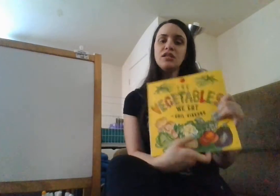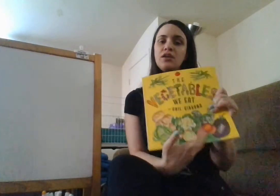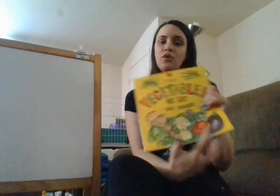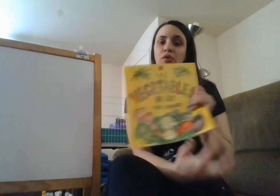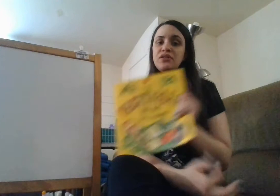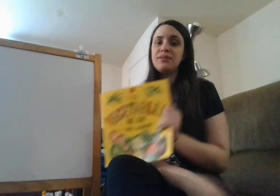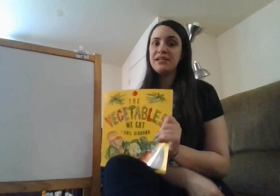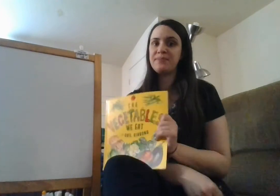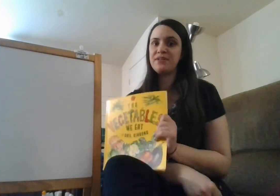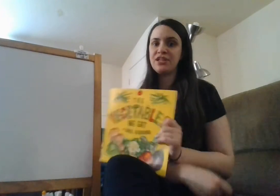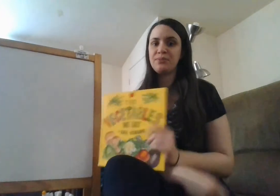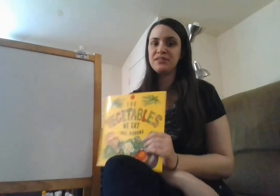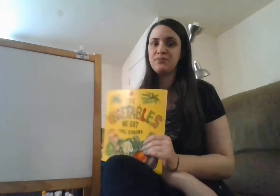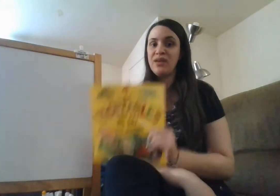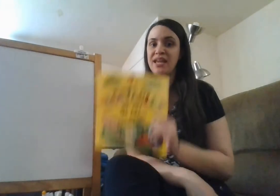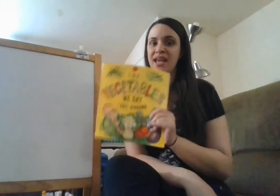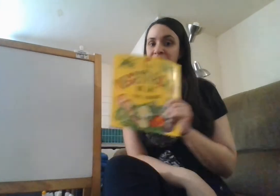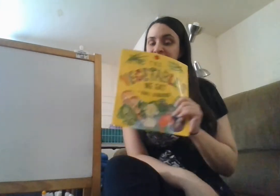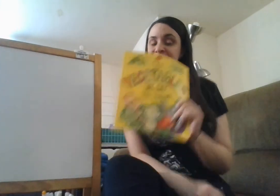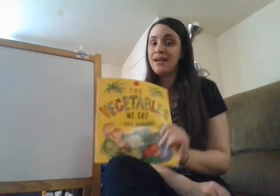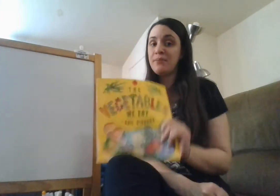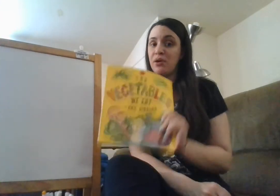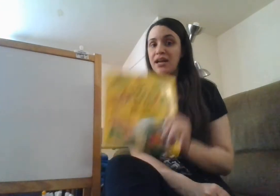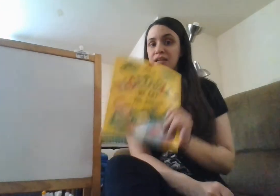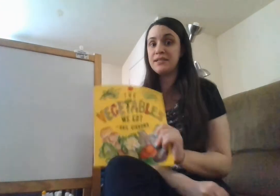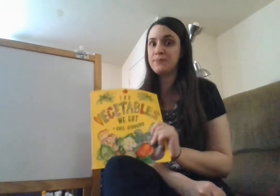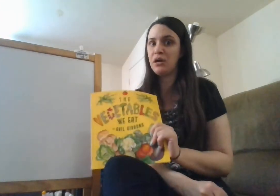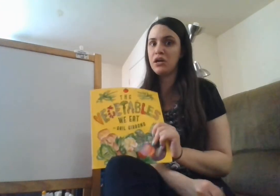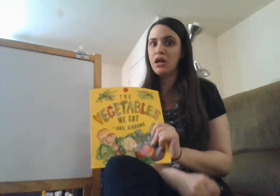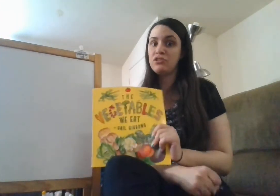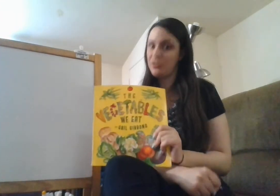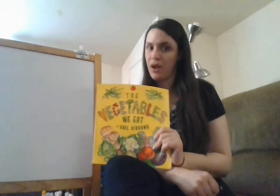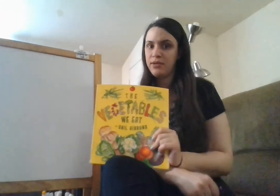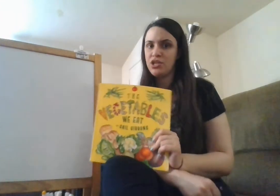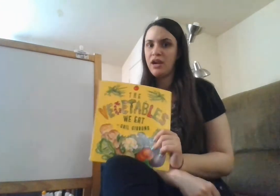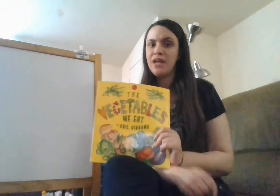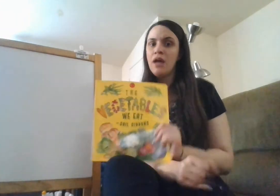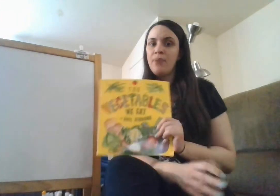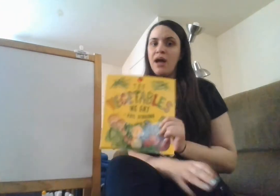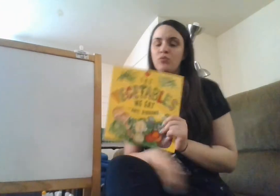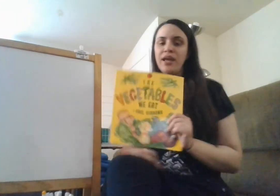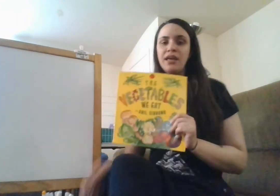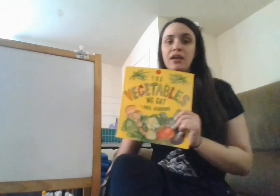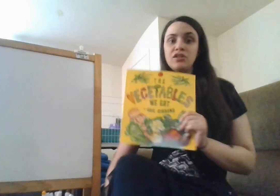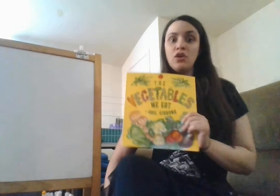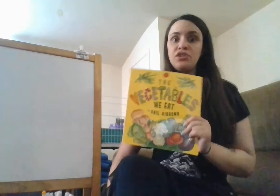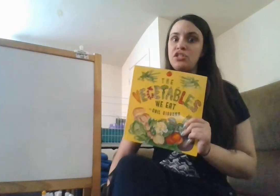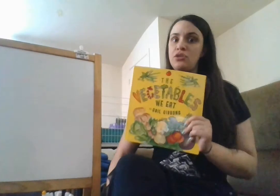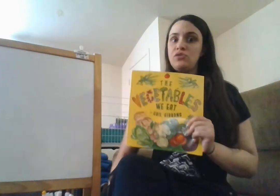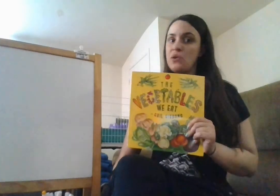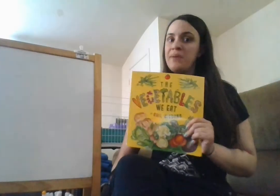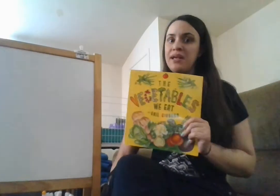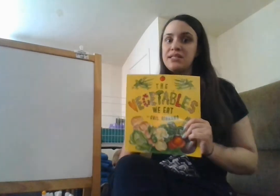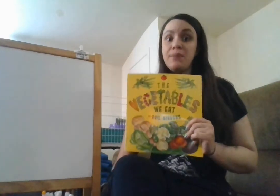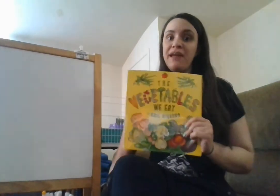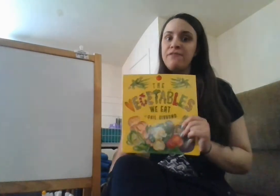So those are some of the types of vegetables we eat. Now, they didn't put it in this book, which I probably should have, but we don't just use soybeans to make food,